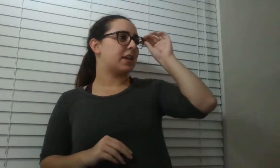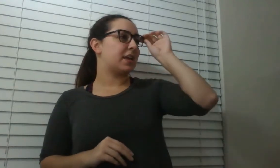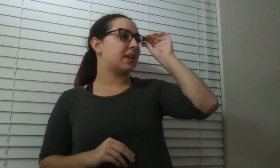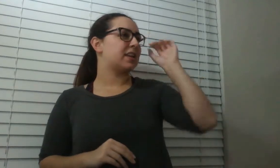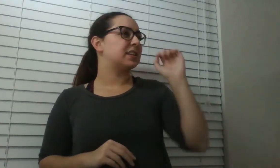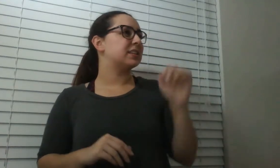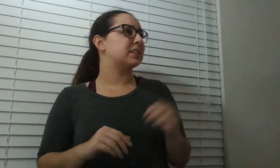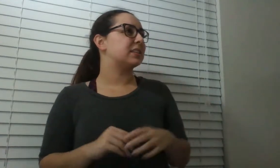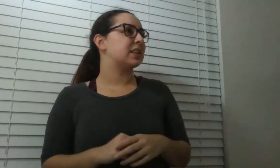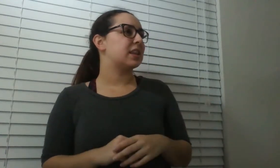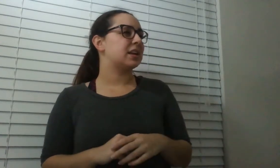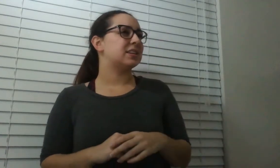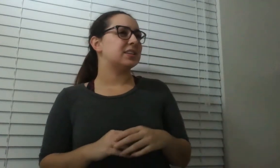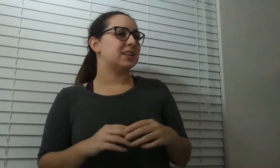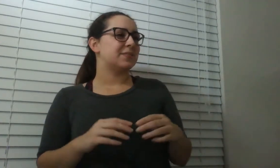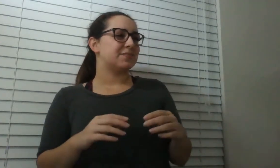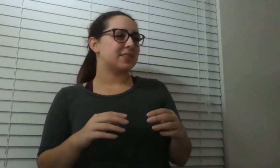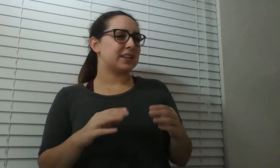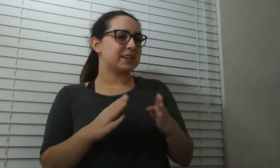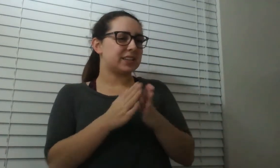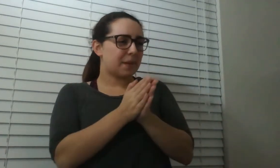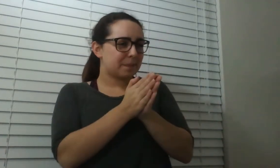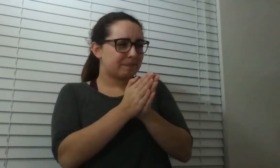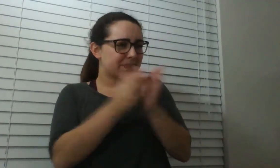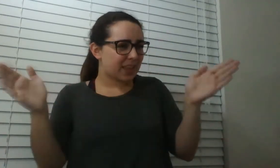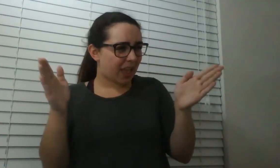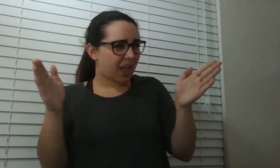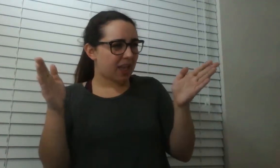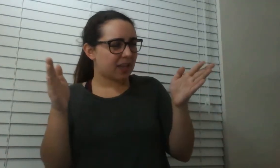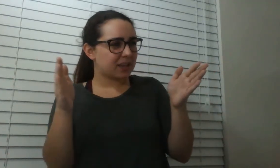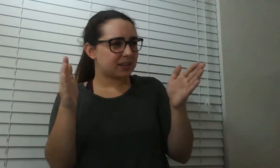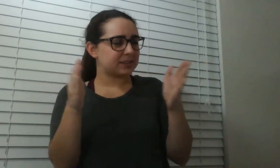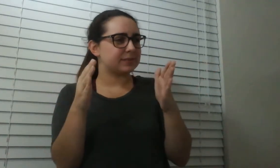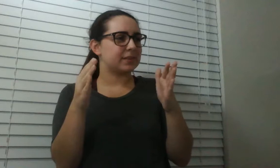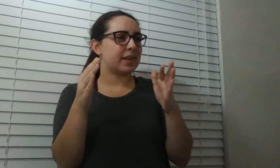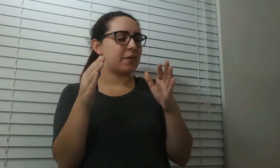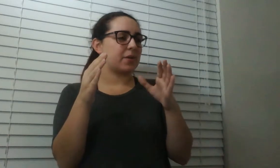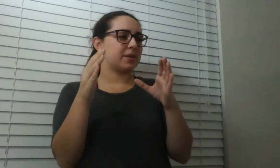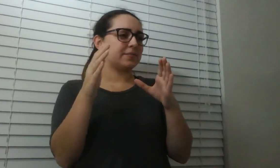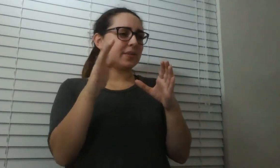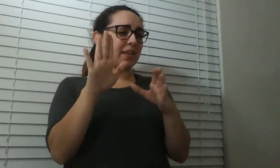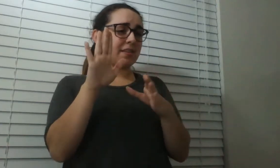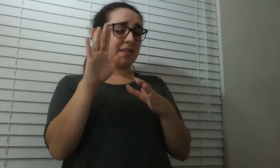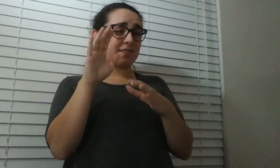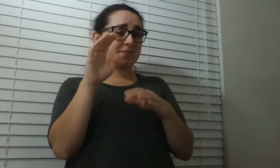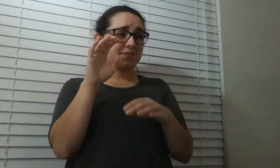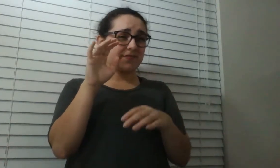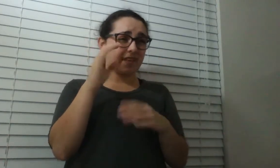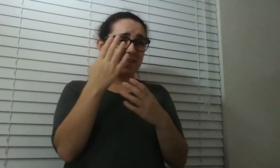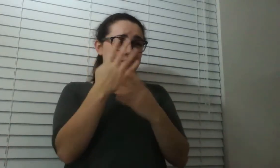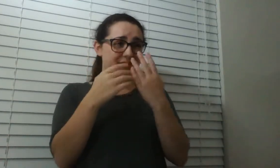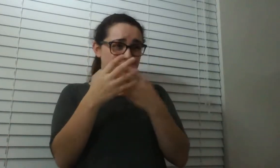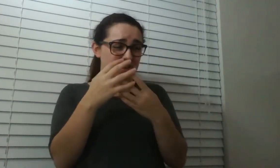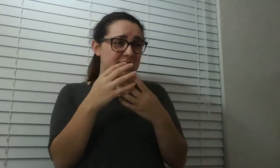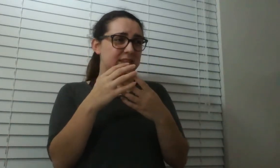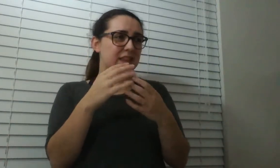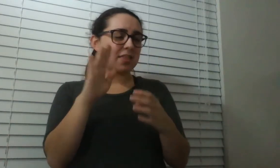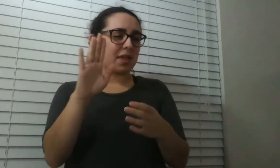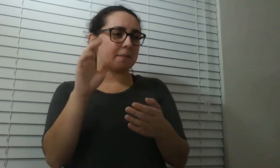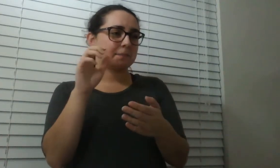unbridgeable gulf between his fingers and that paper you're holding. They never actually touched each other. I mean, if you think about it as touch, then